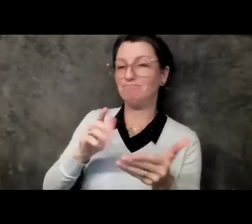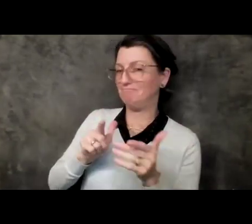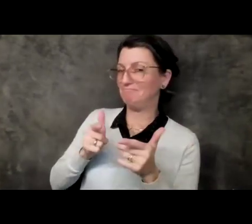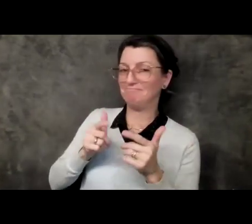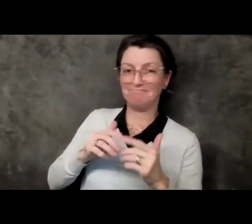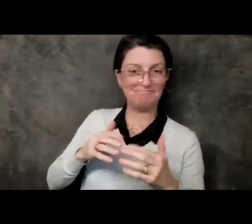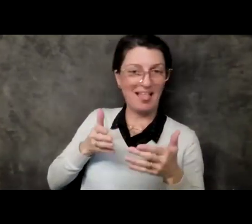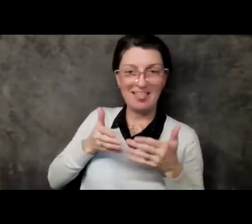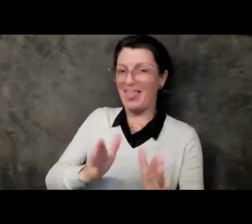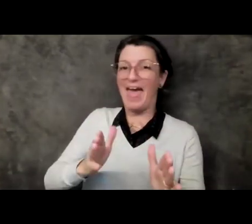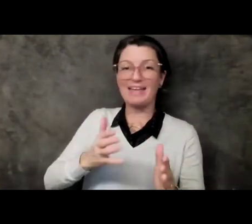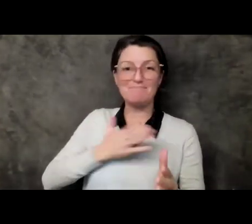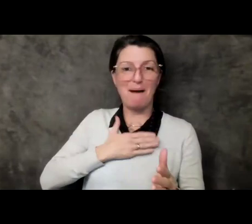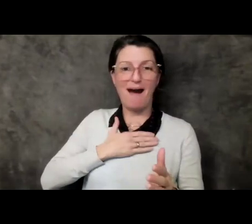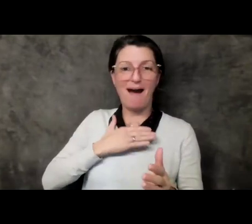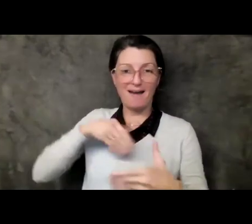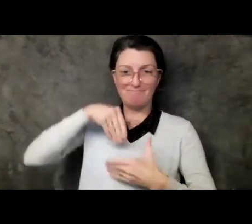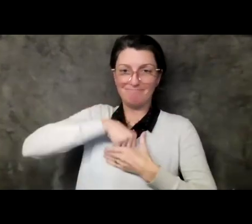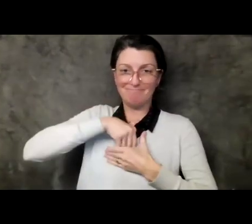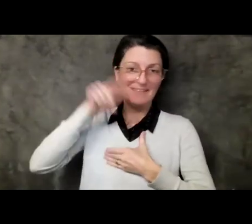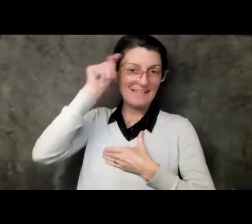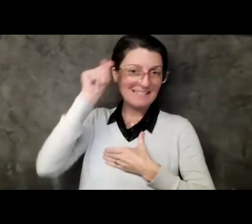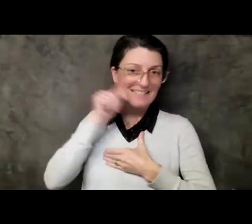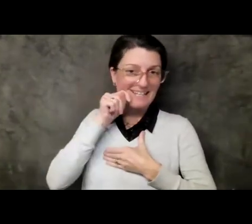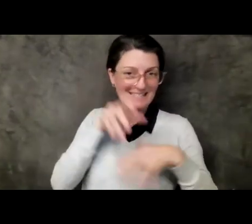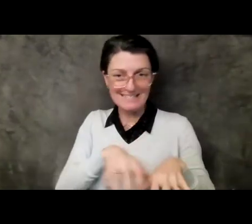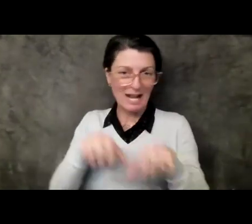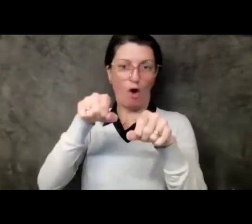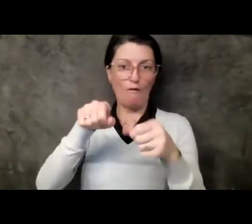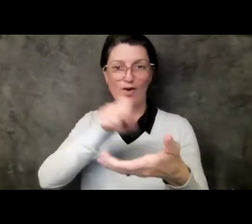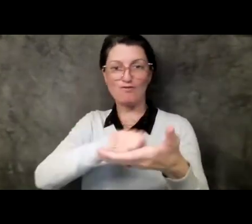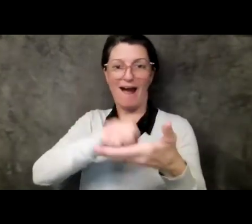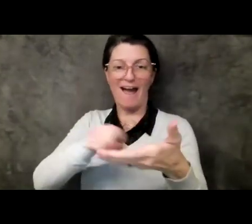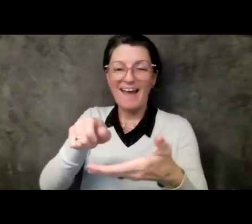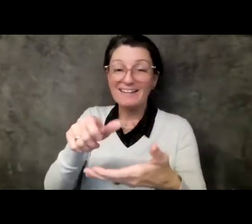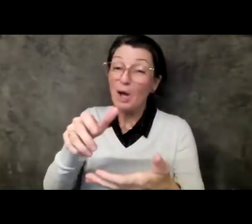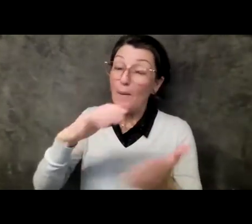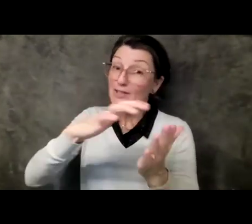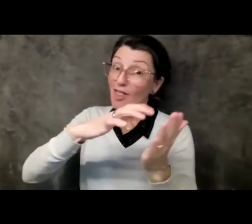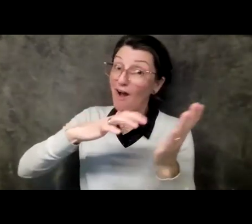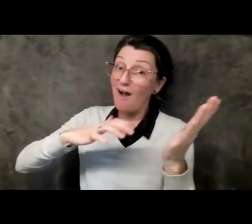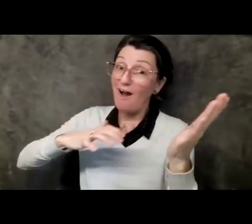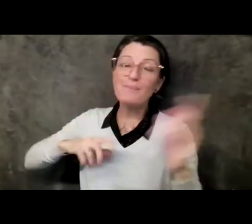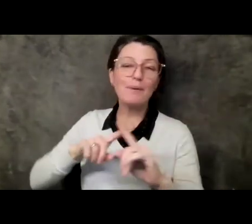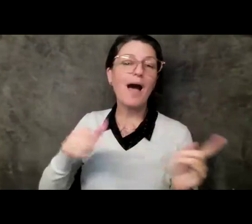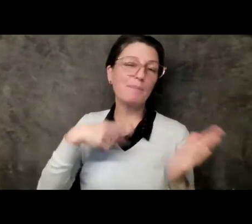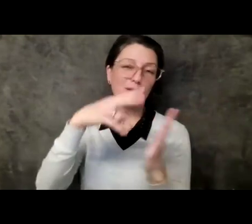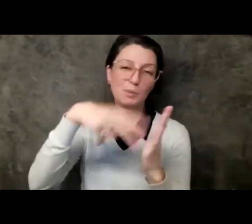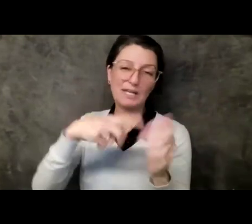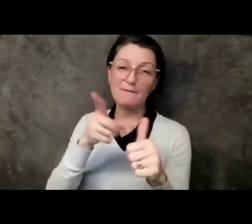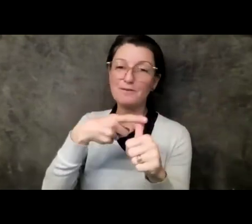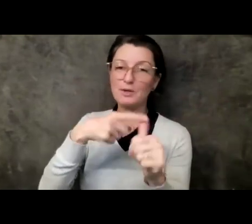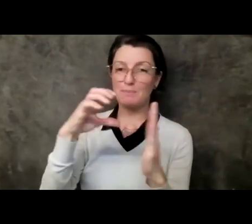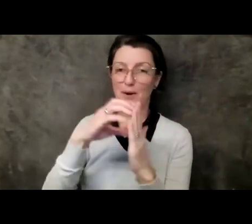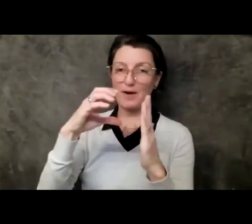comes up, you let them have the page. So it's a longer piece, but I'm just going to read you the first paragraph.